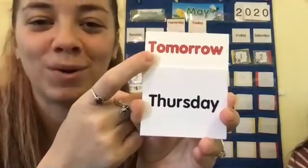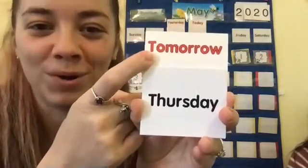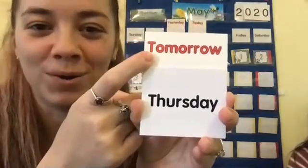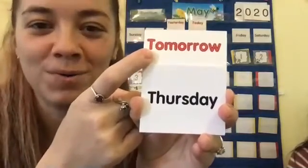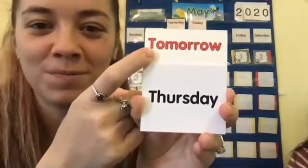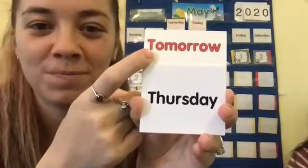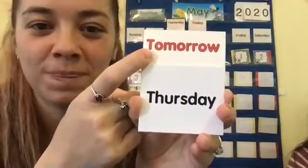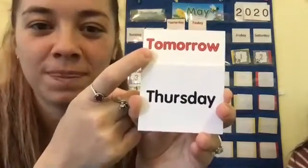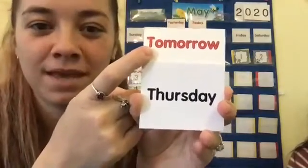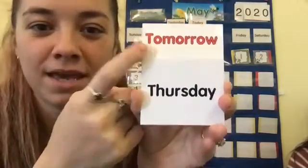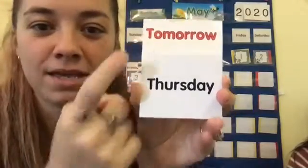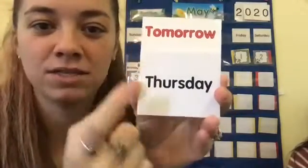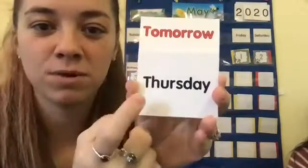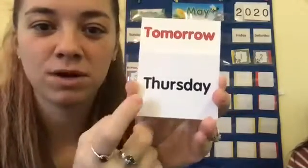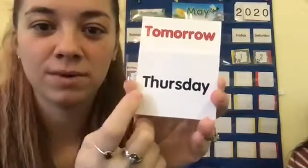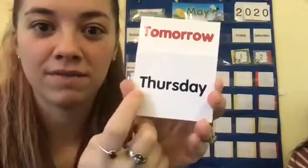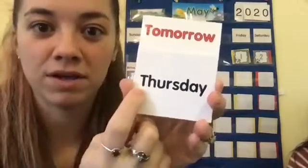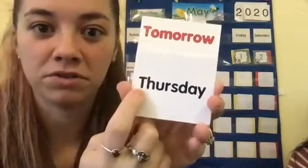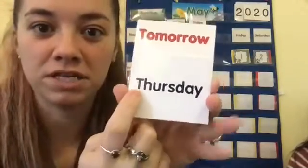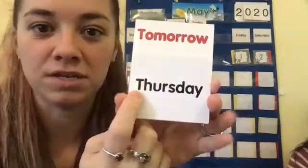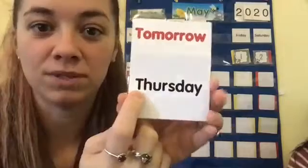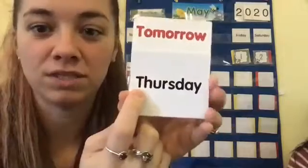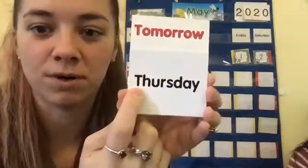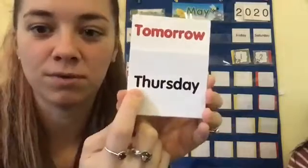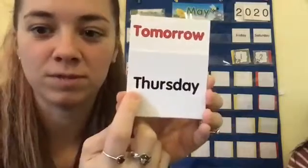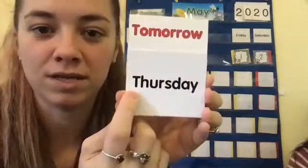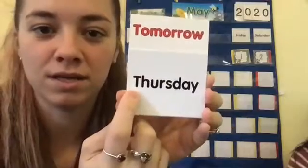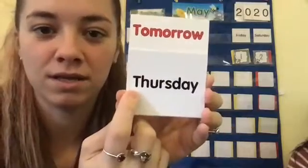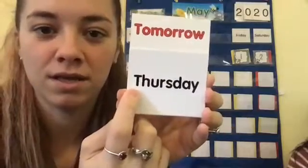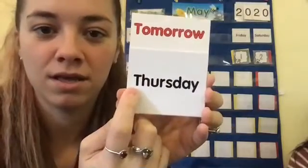Tomorrow. And tomorrow we have another T. What's tomorrow going to be?